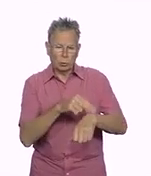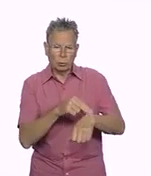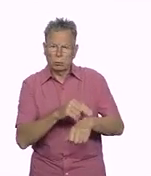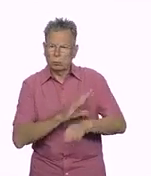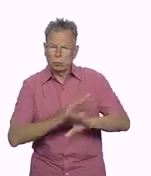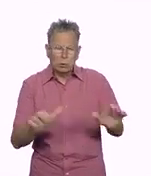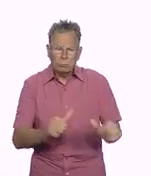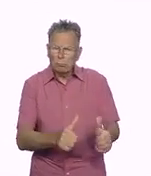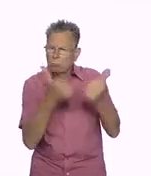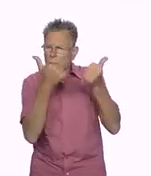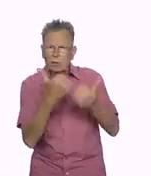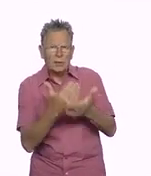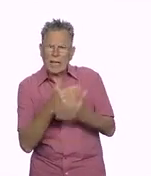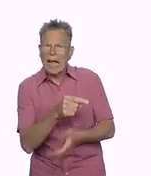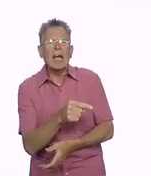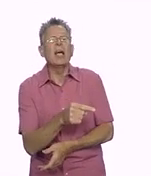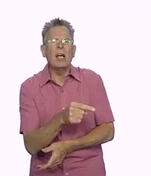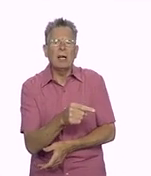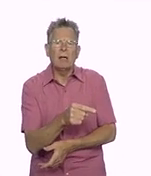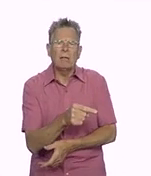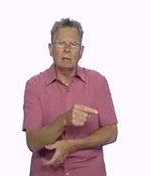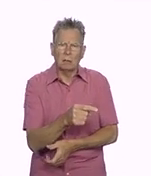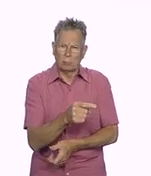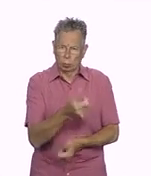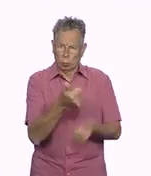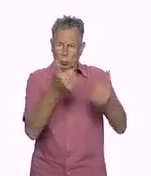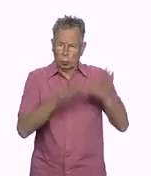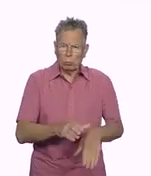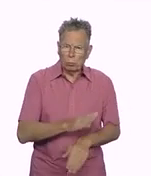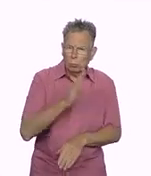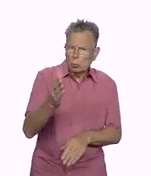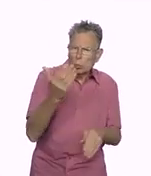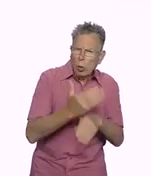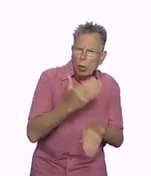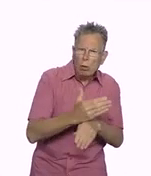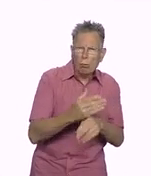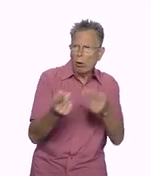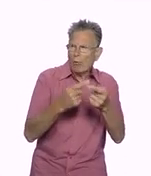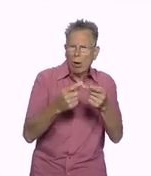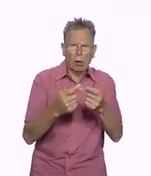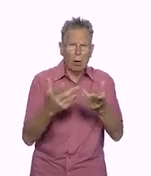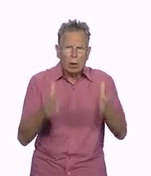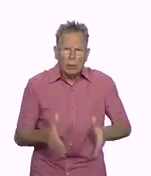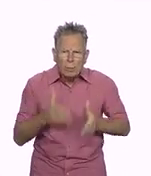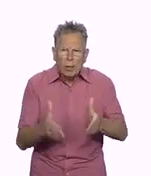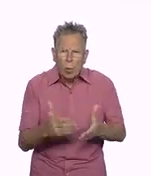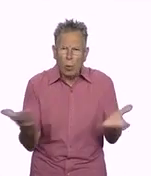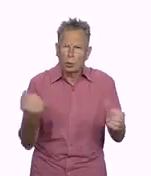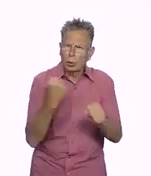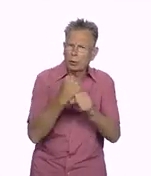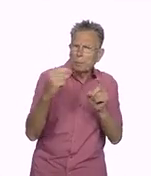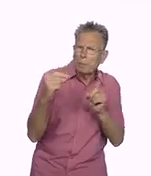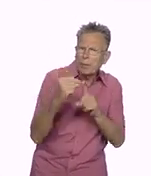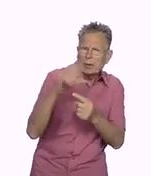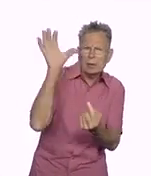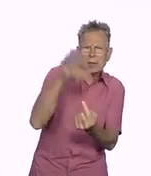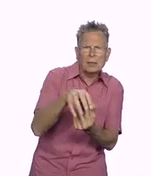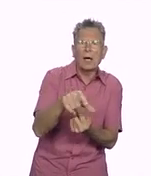And if a doctor is not safe and should not be able to work in another hospital or GP practice, that is when the GMC will